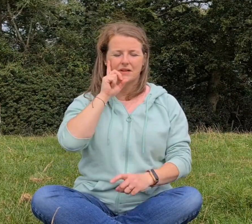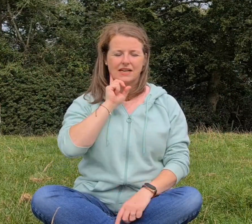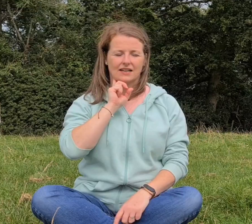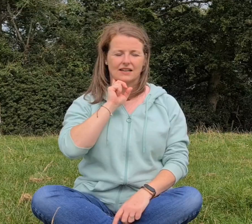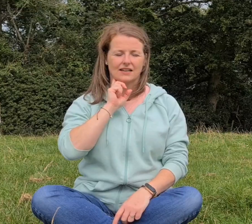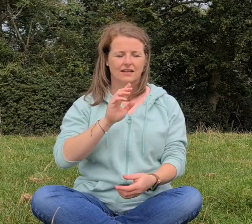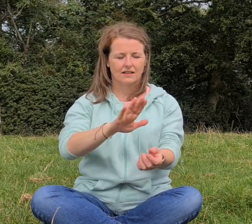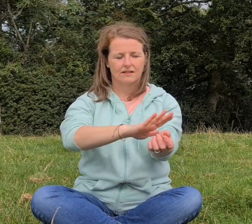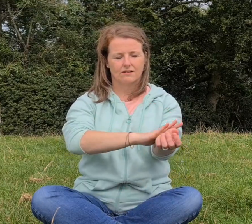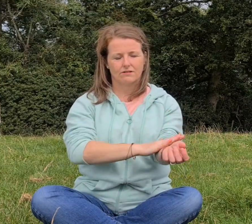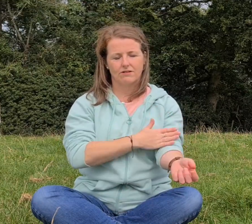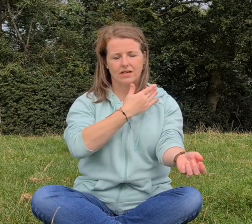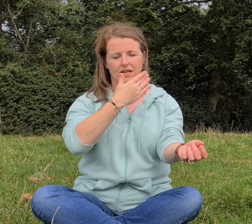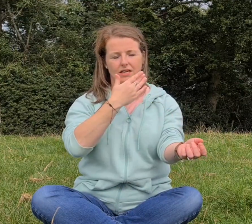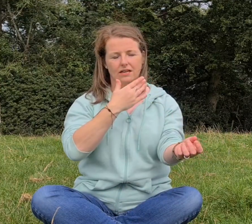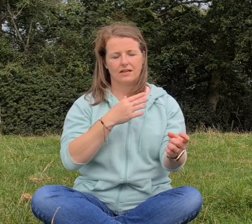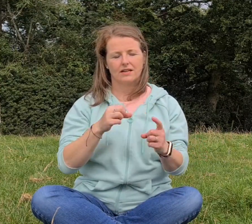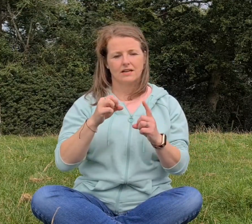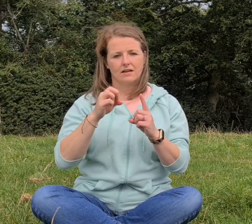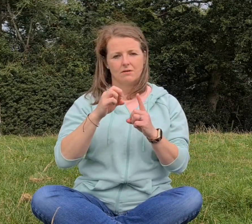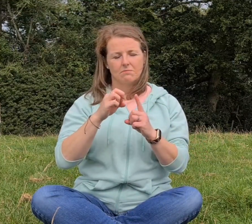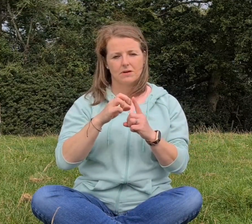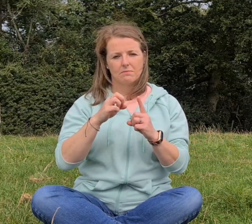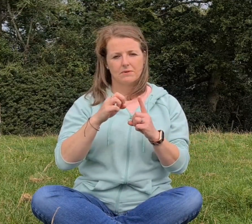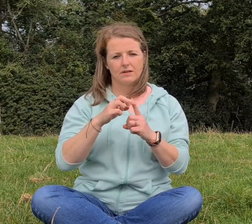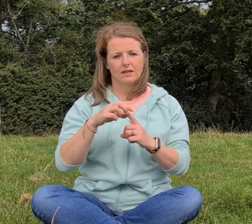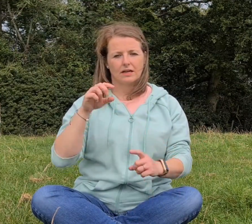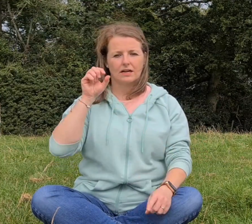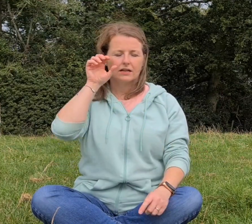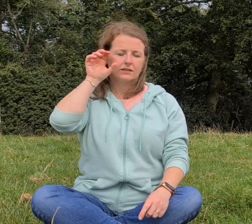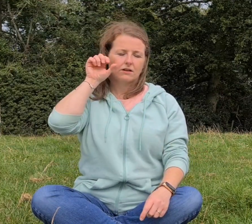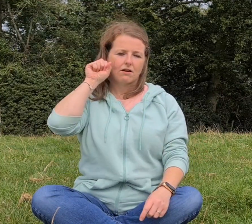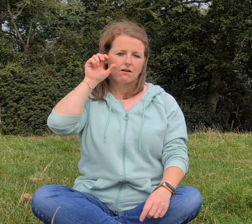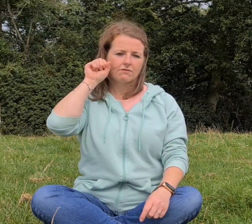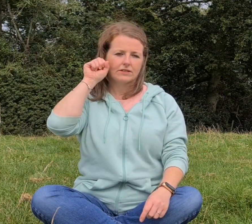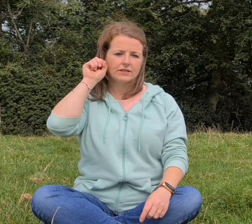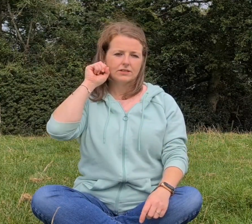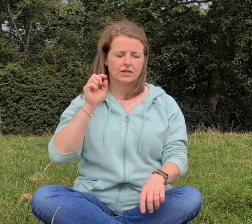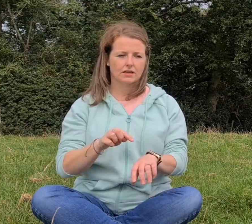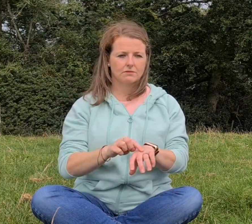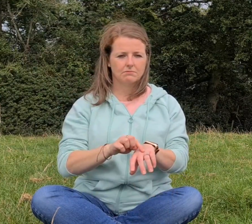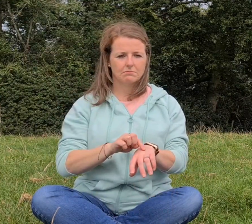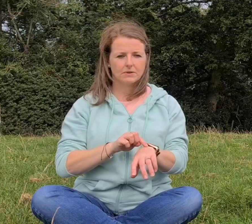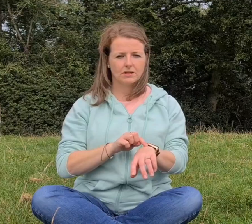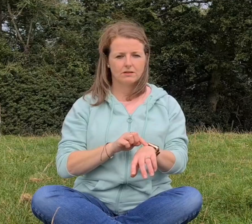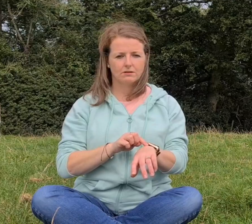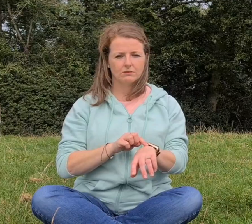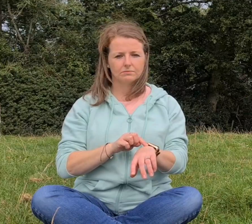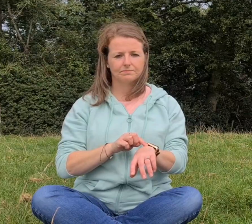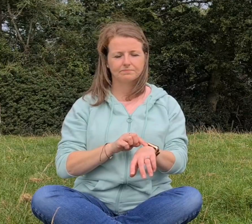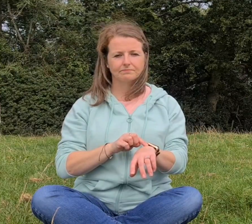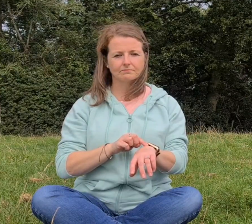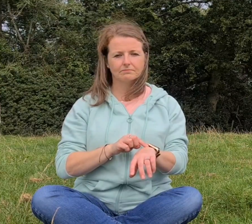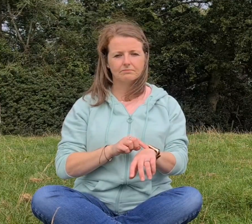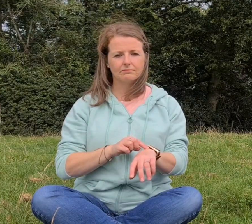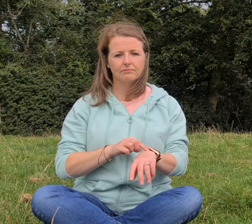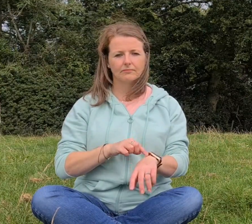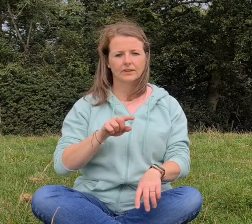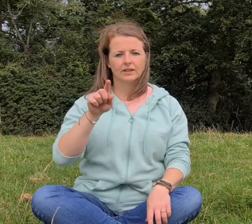pink and green, purple and orange and blue.